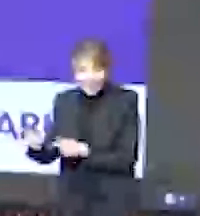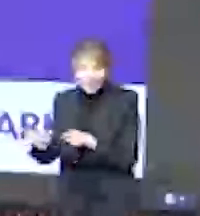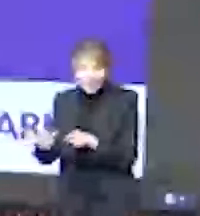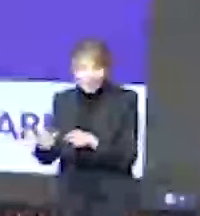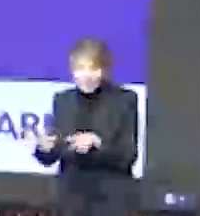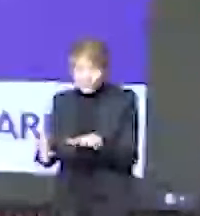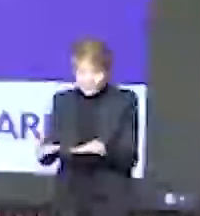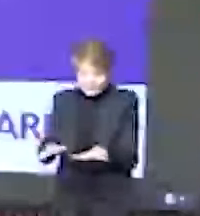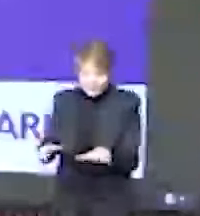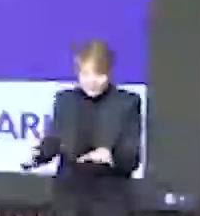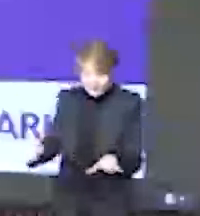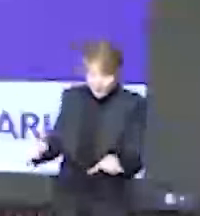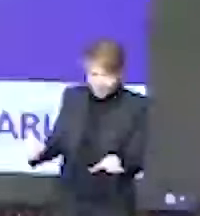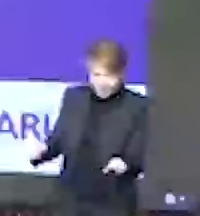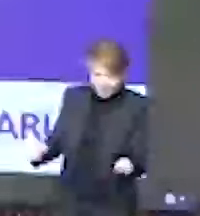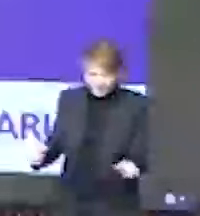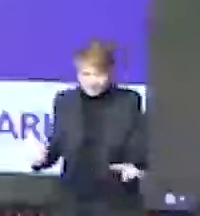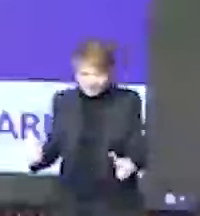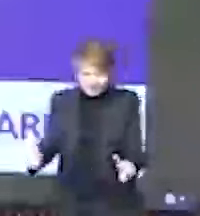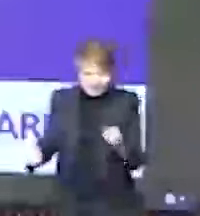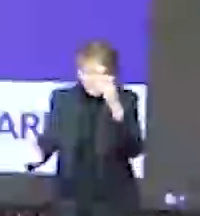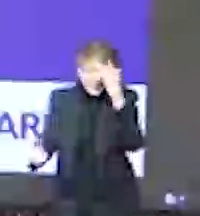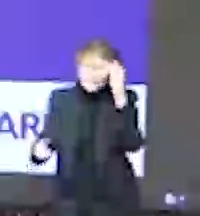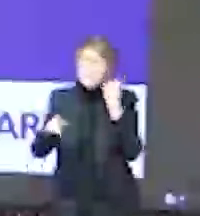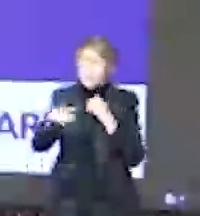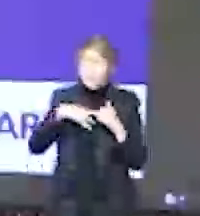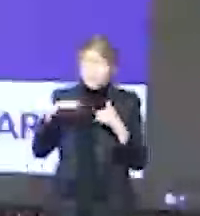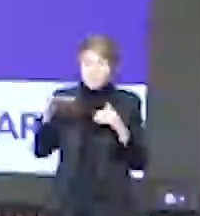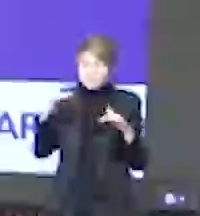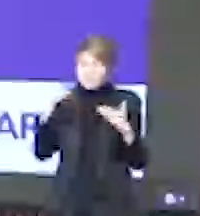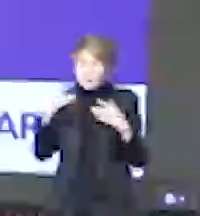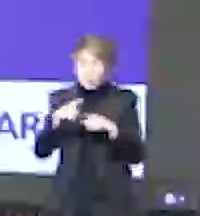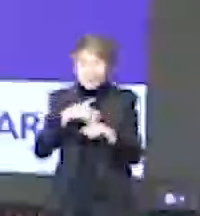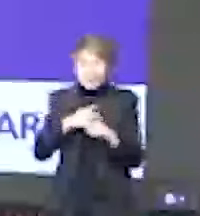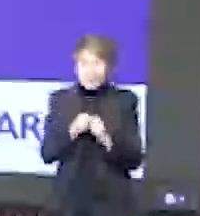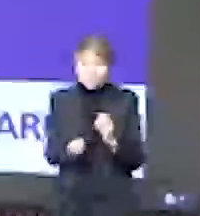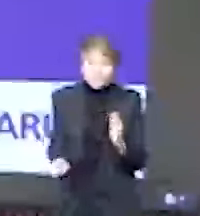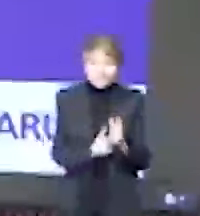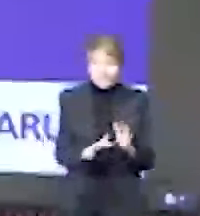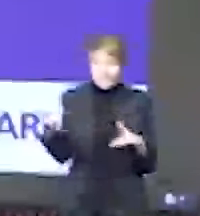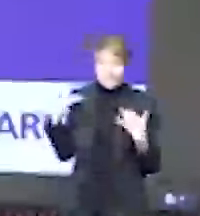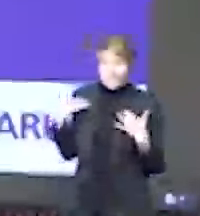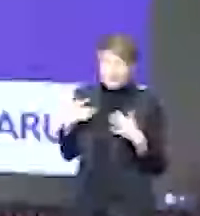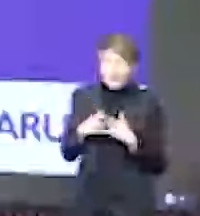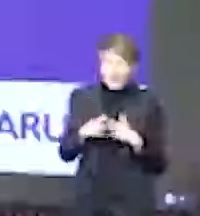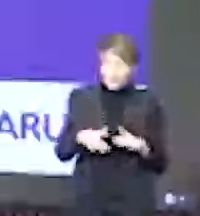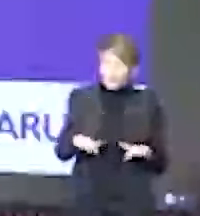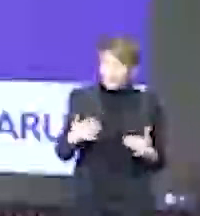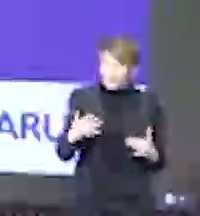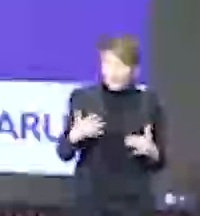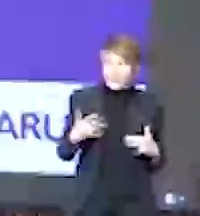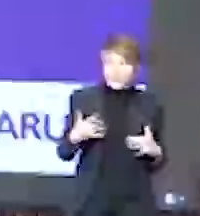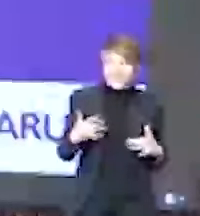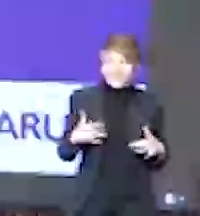accordingly. Like, if you are trying to get attention, then you might want to be doing more attention-getting things. If you're gaining traction, you might be